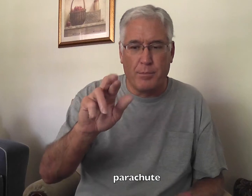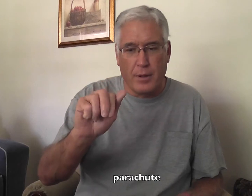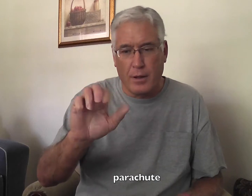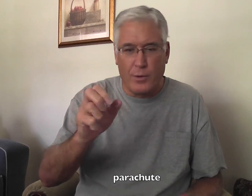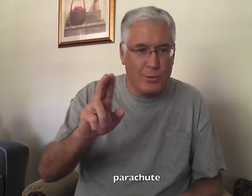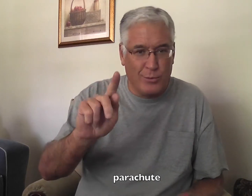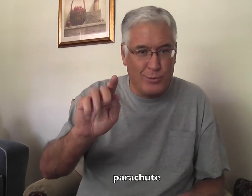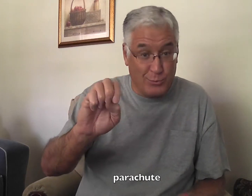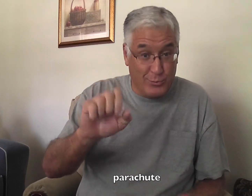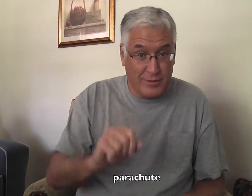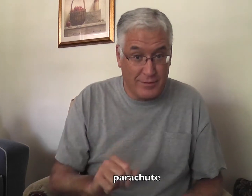it